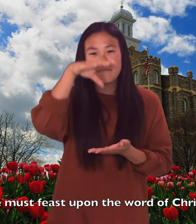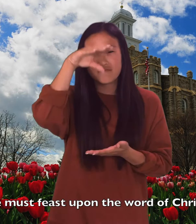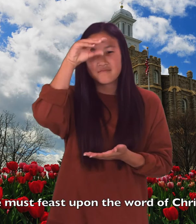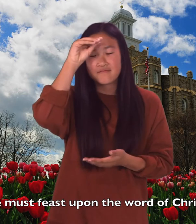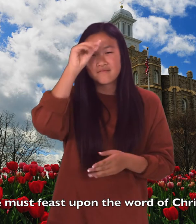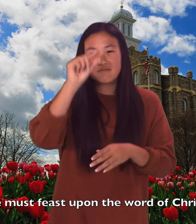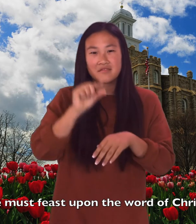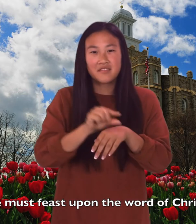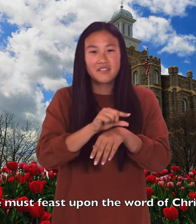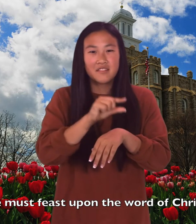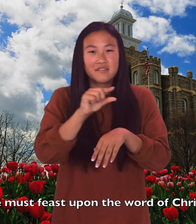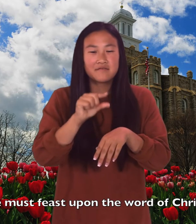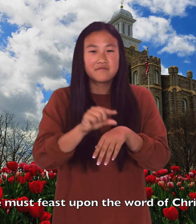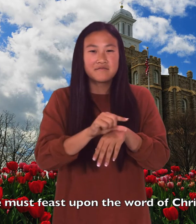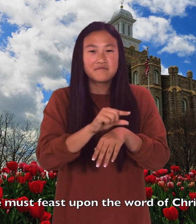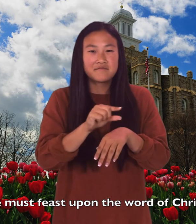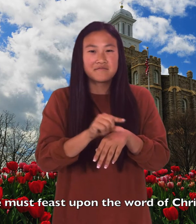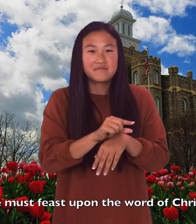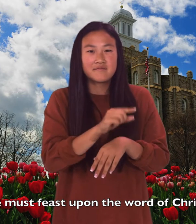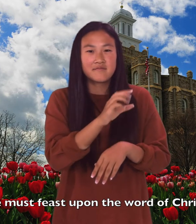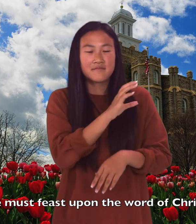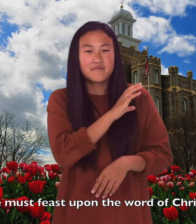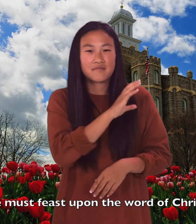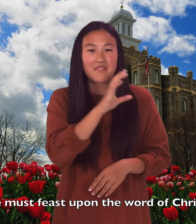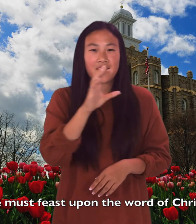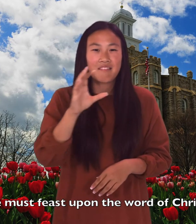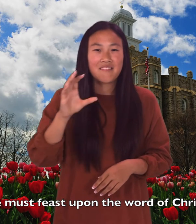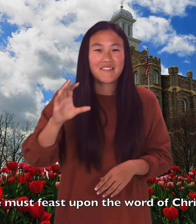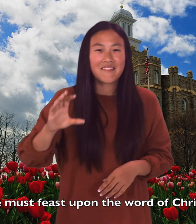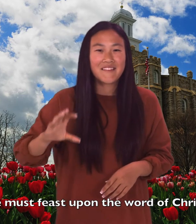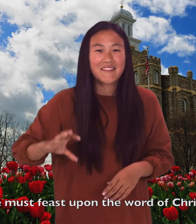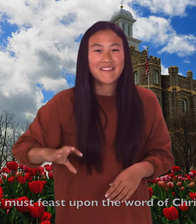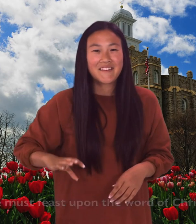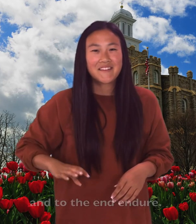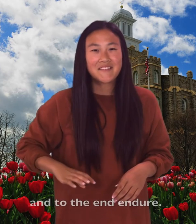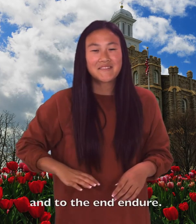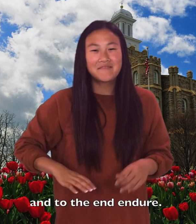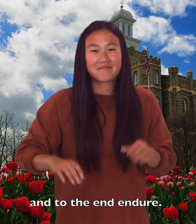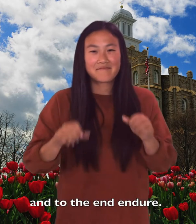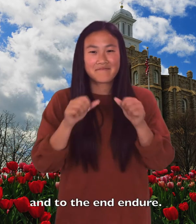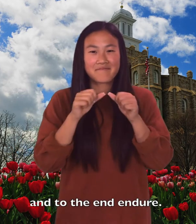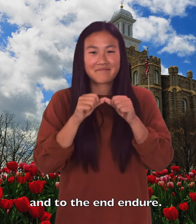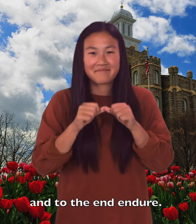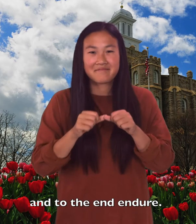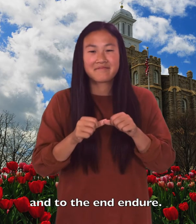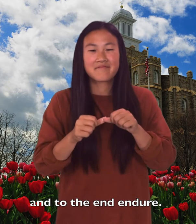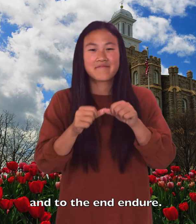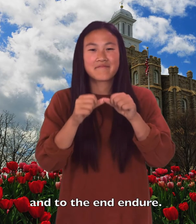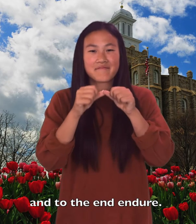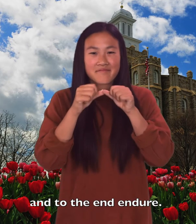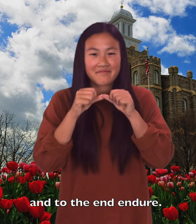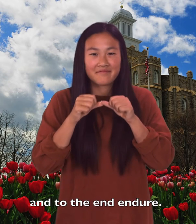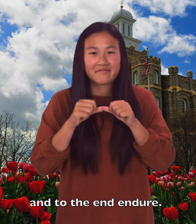upon the word of Christ And to the end